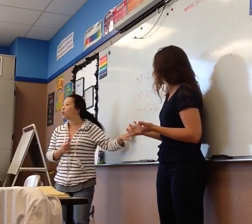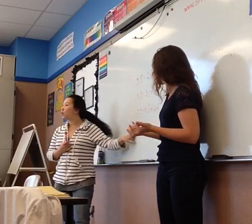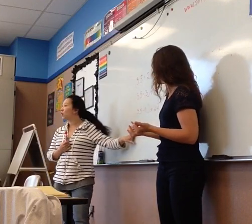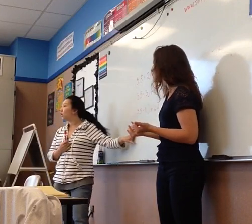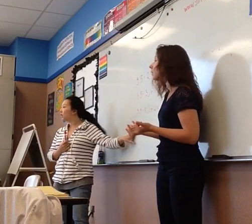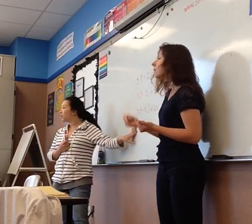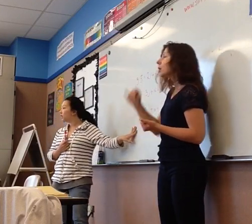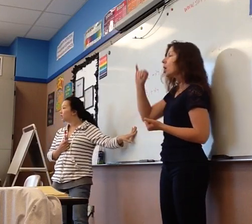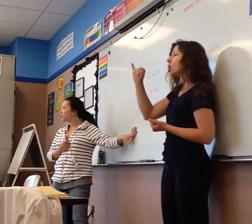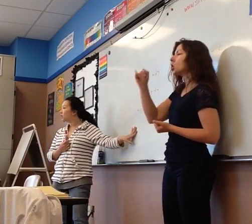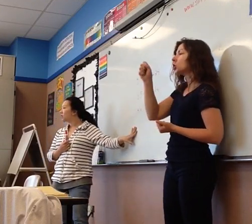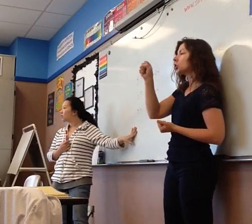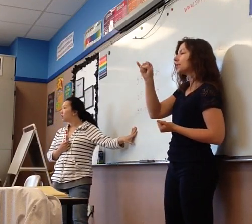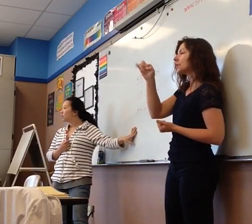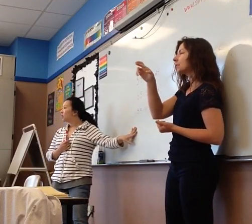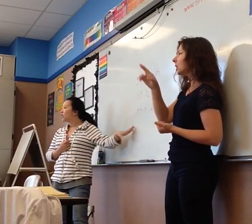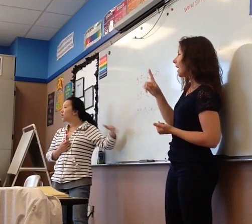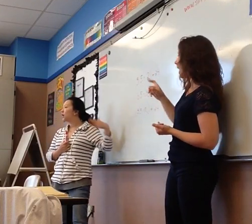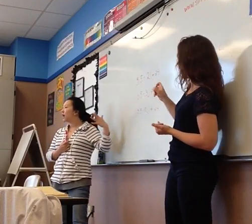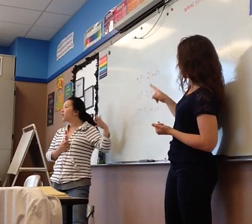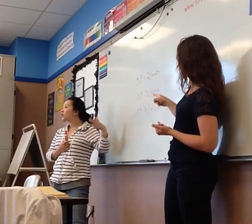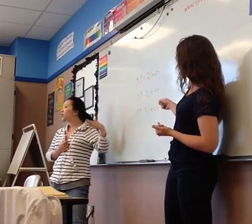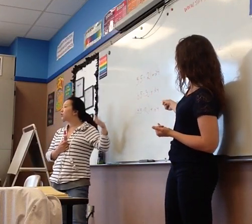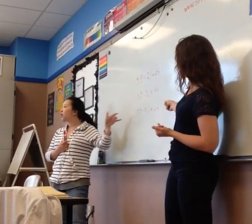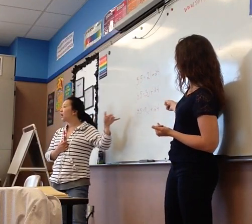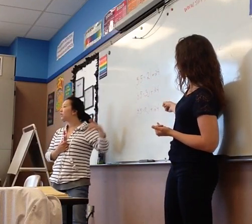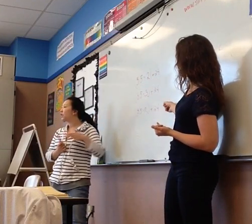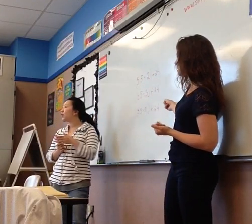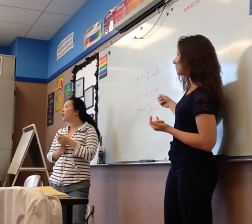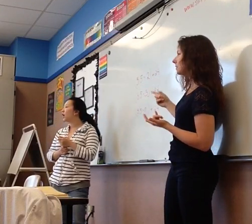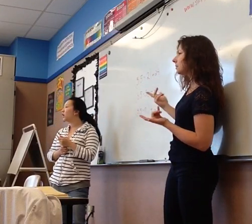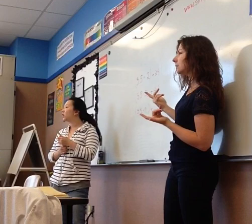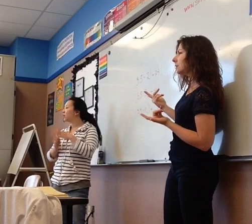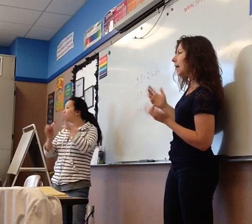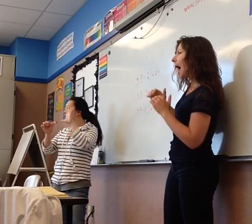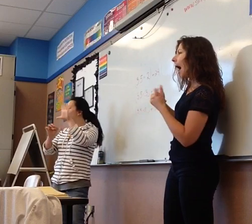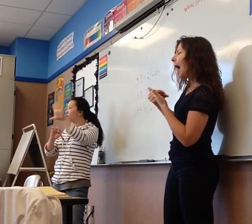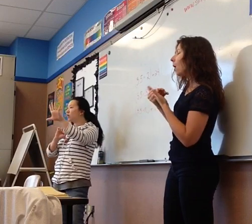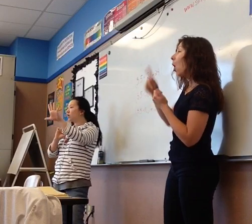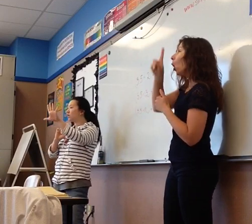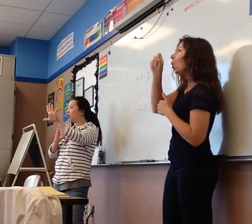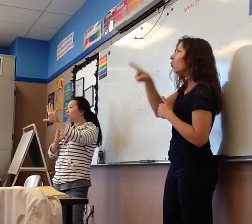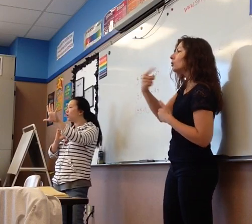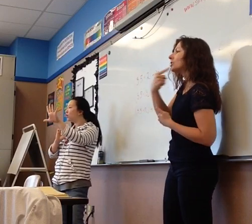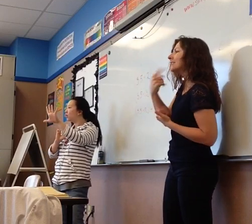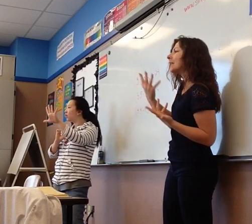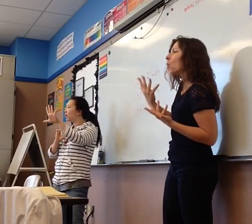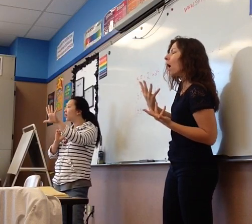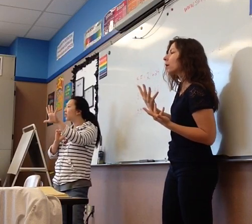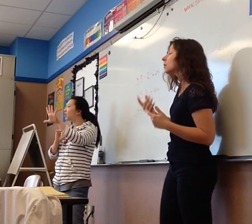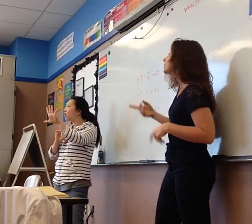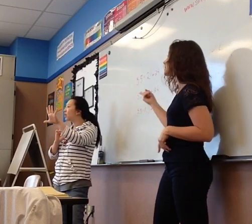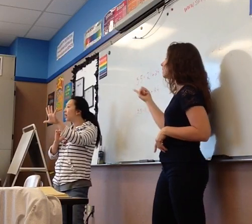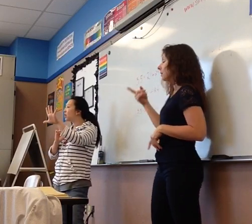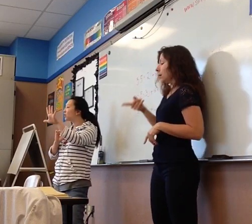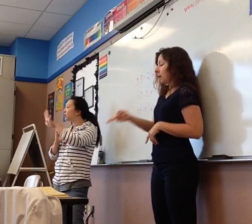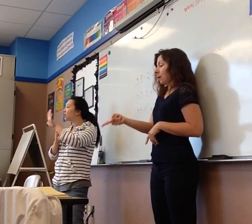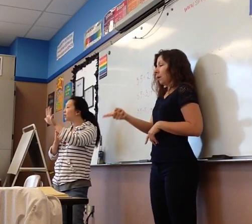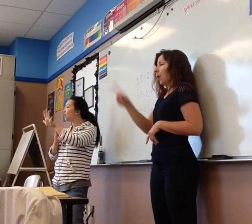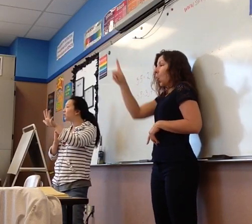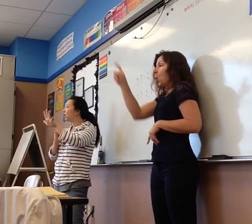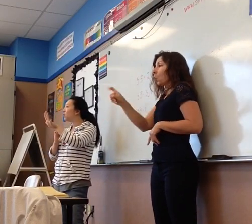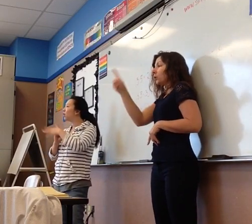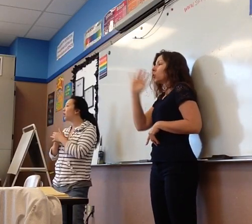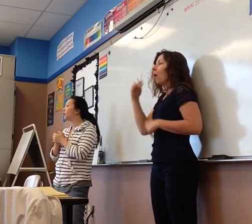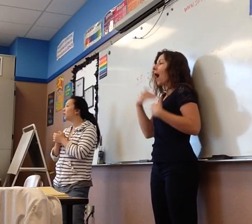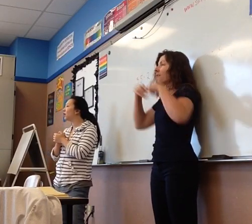How would they word this? They would ask you to identify, they would give you a table, and then they're going to ask you to